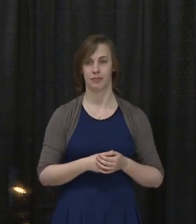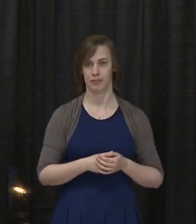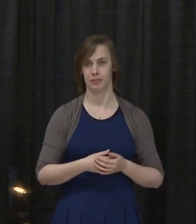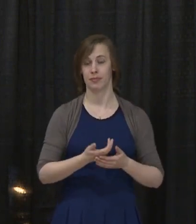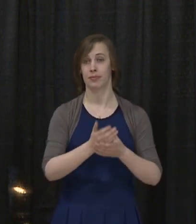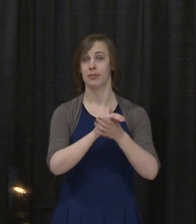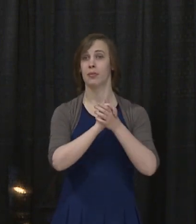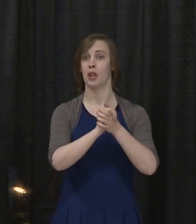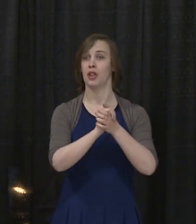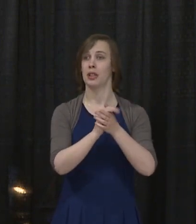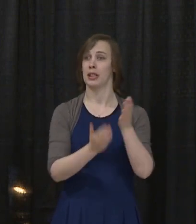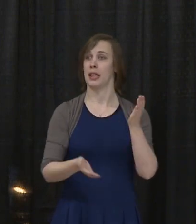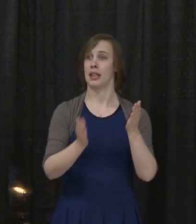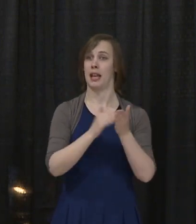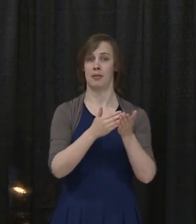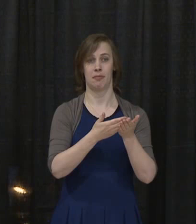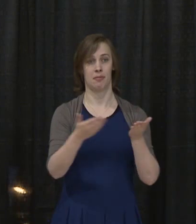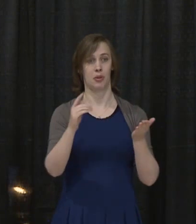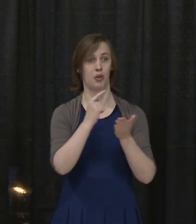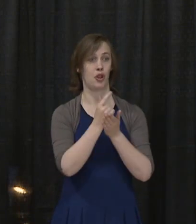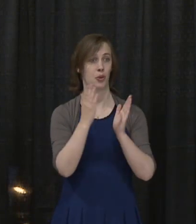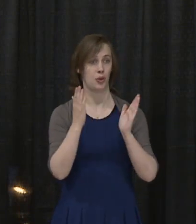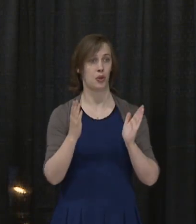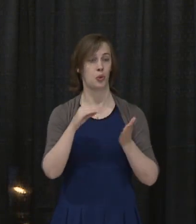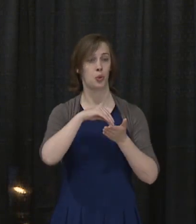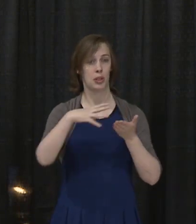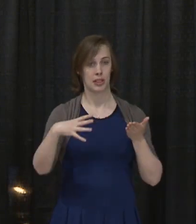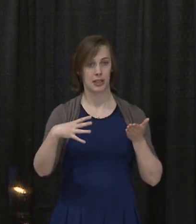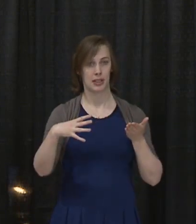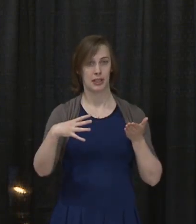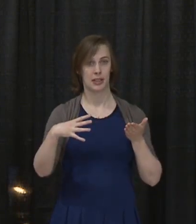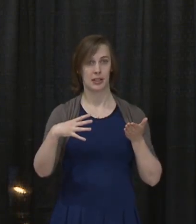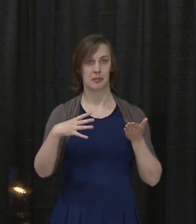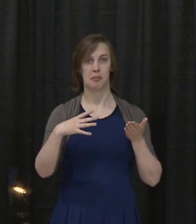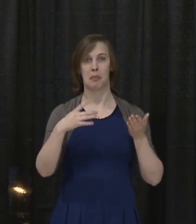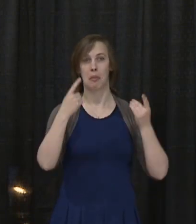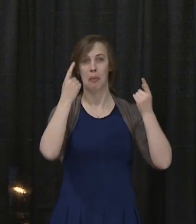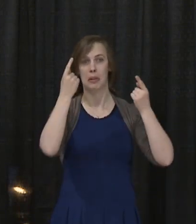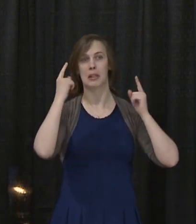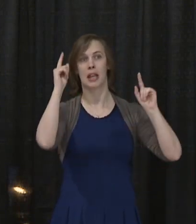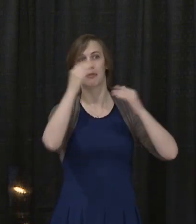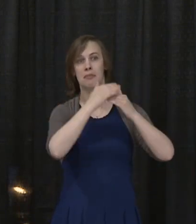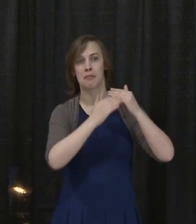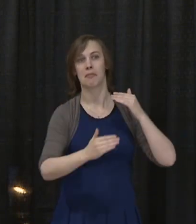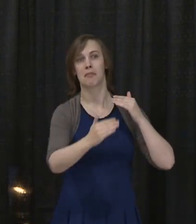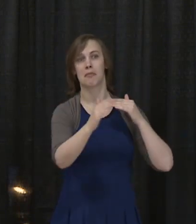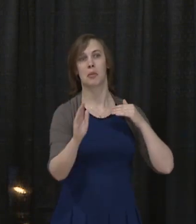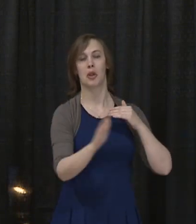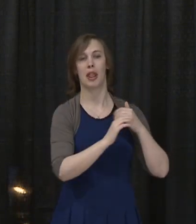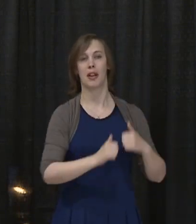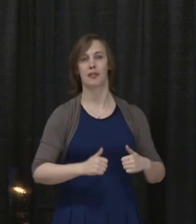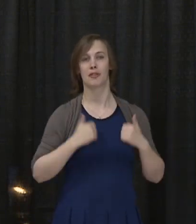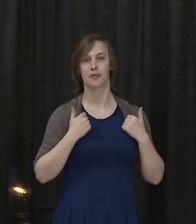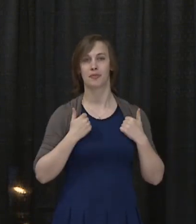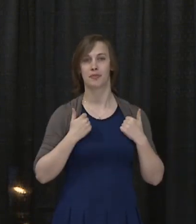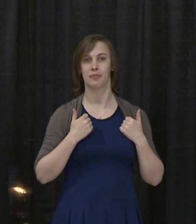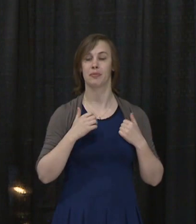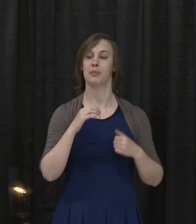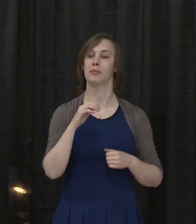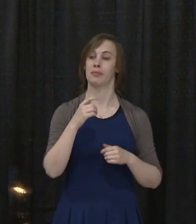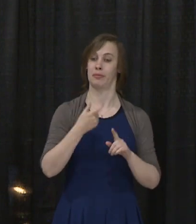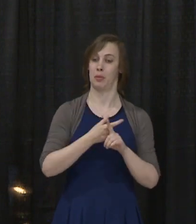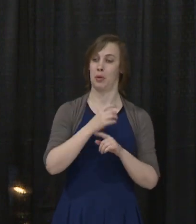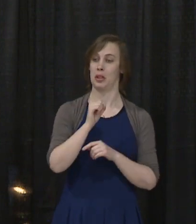Congratulations again to all the graduating students, and I wish you nothing but the best in the next chapter of your life. Sincerely, Scott